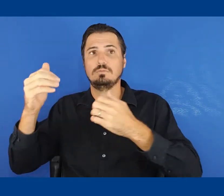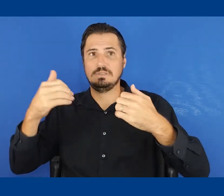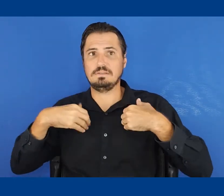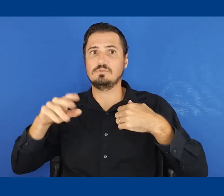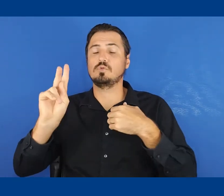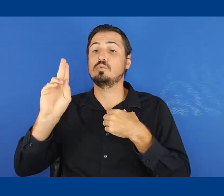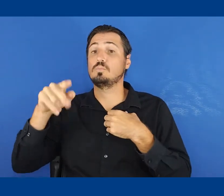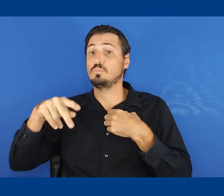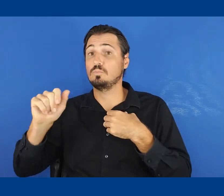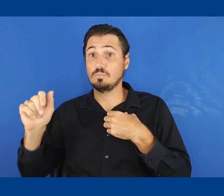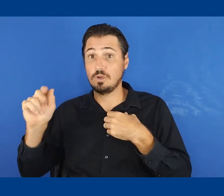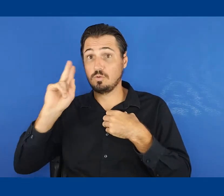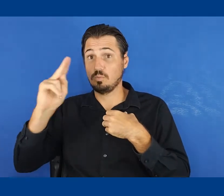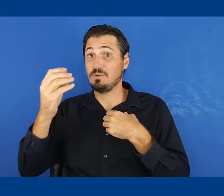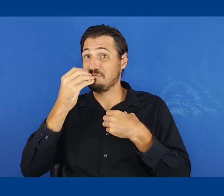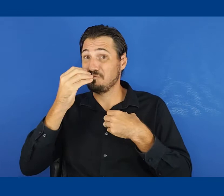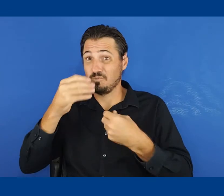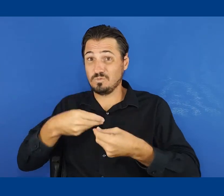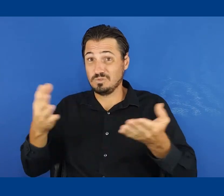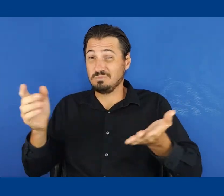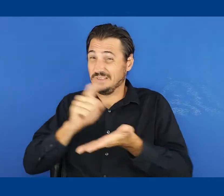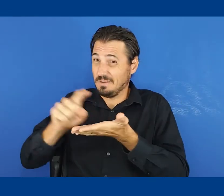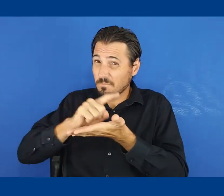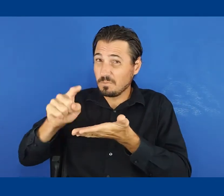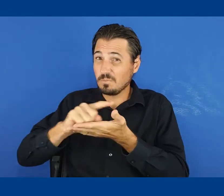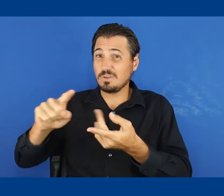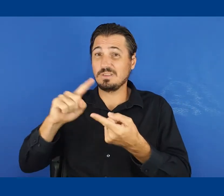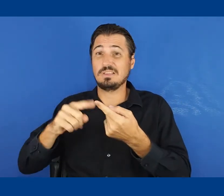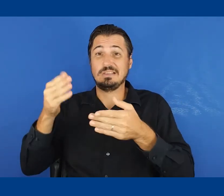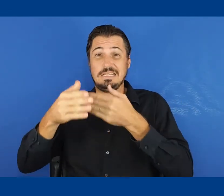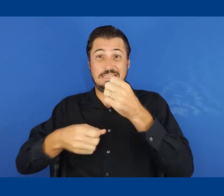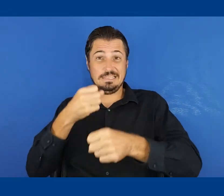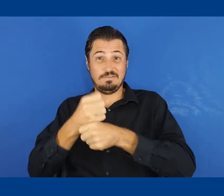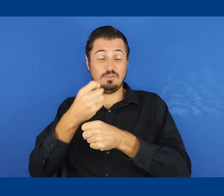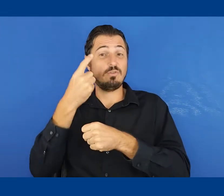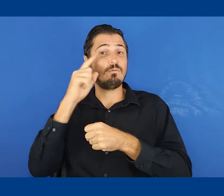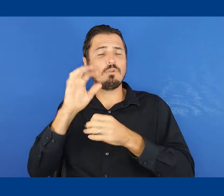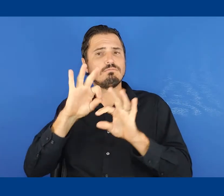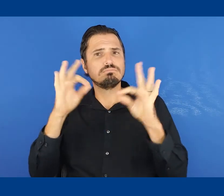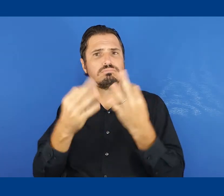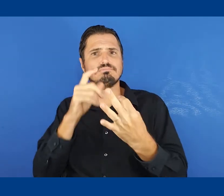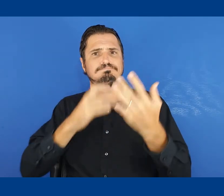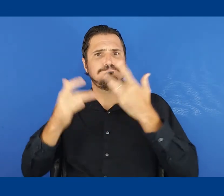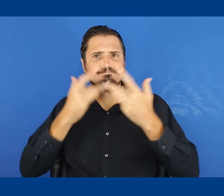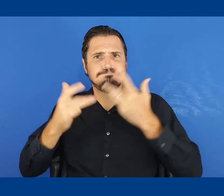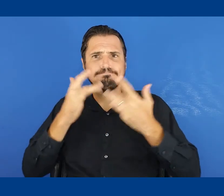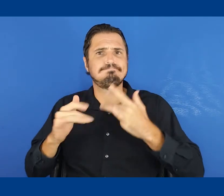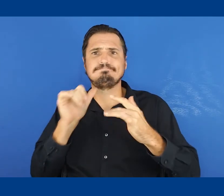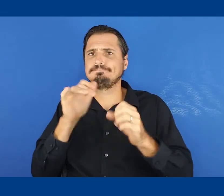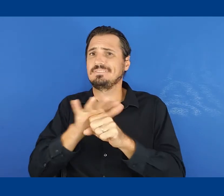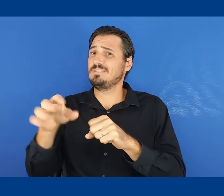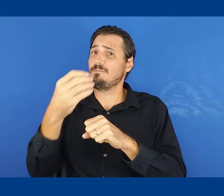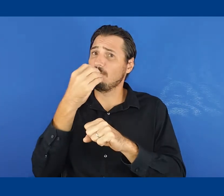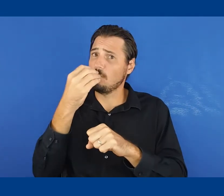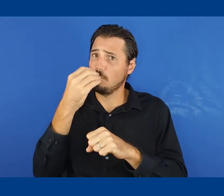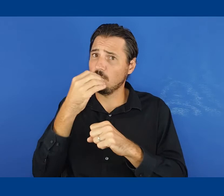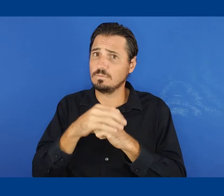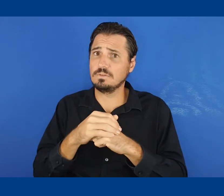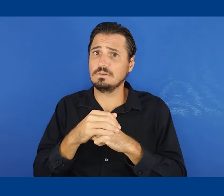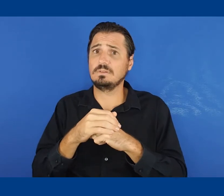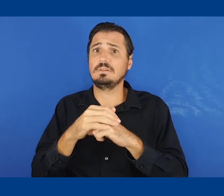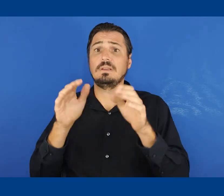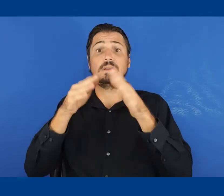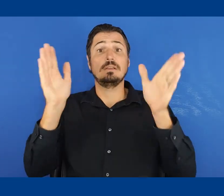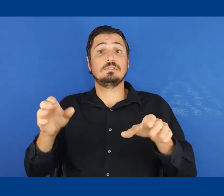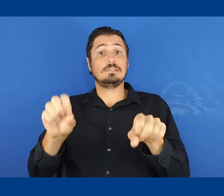Kupa'a Kauai food distribution every week through the end of the year for food insecure individuals and families.